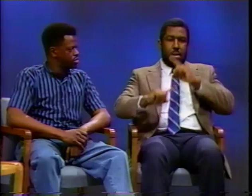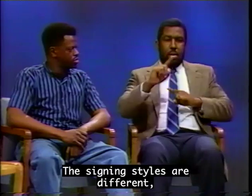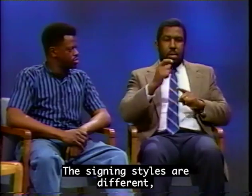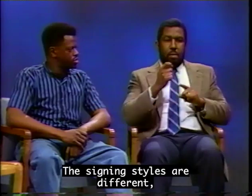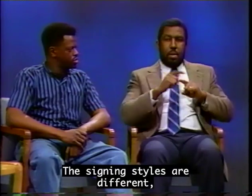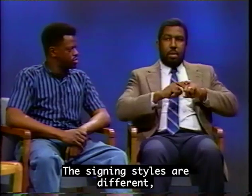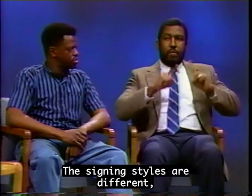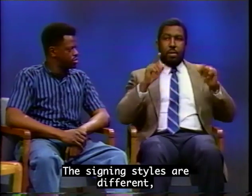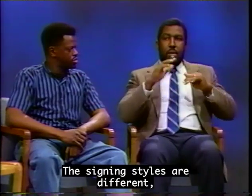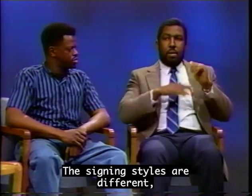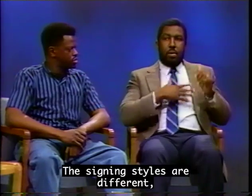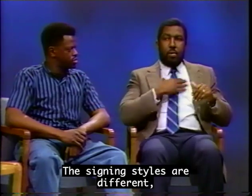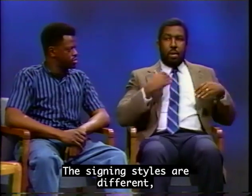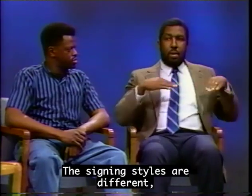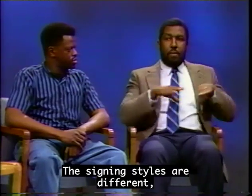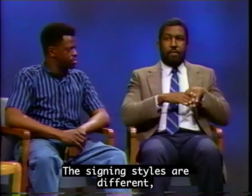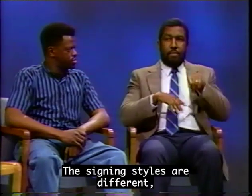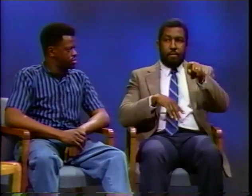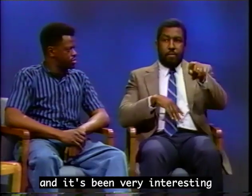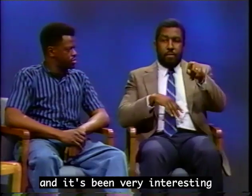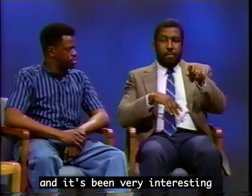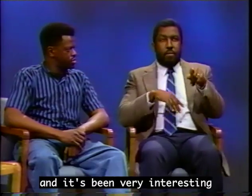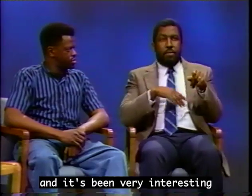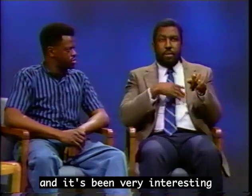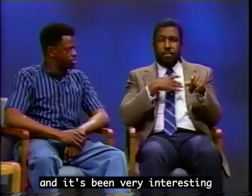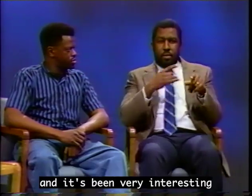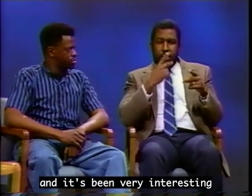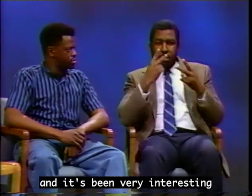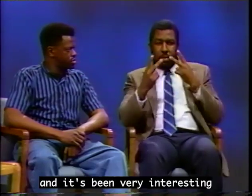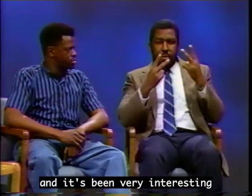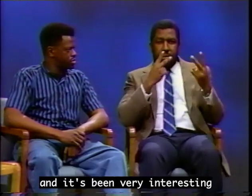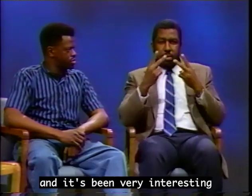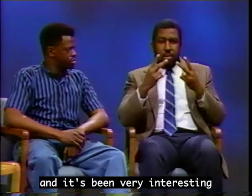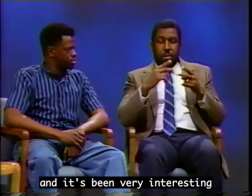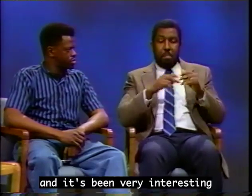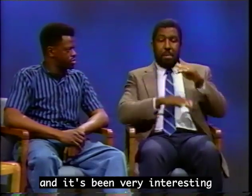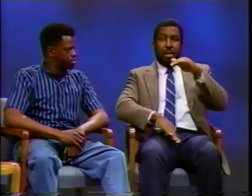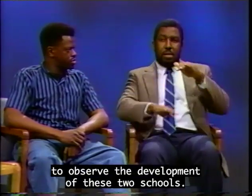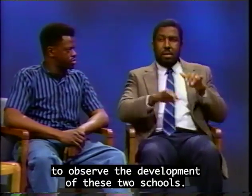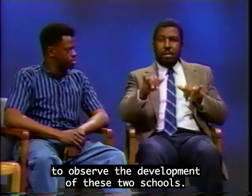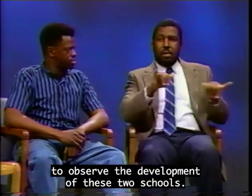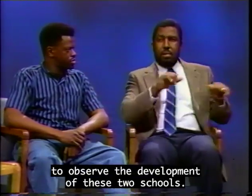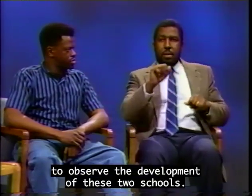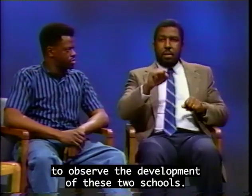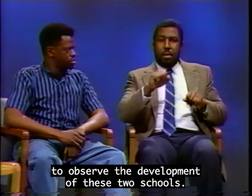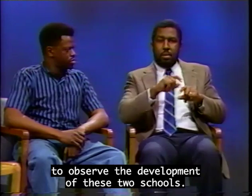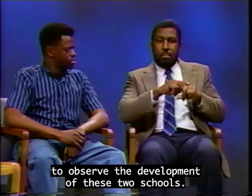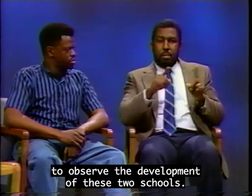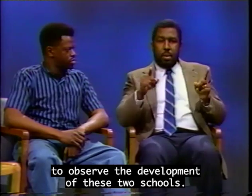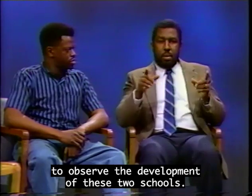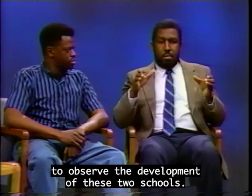the signing styles are different. And it's been very interesting to observe the development of these two